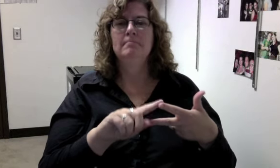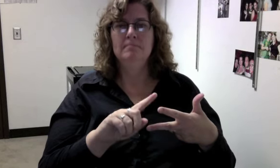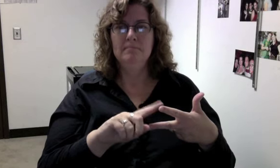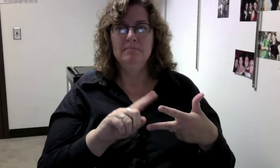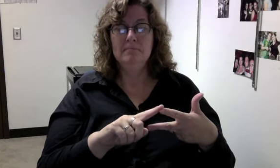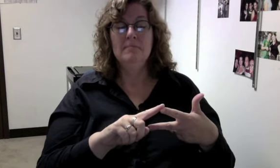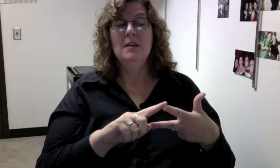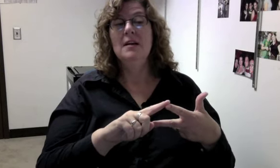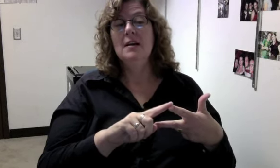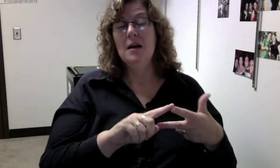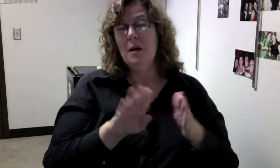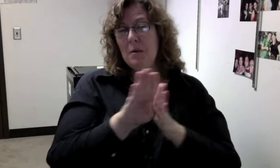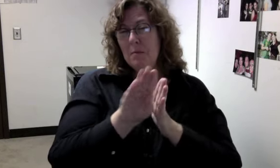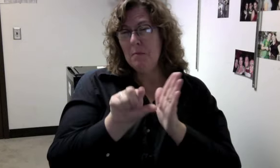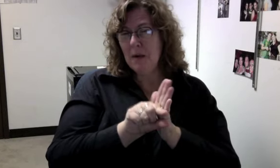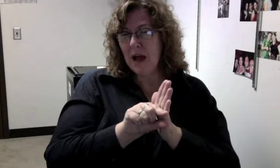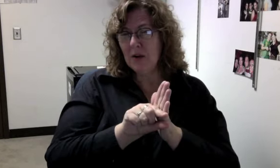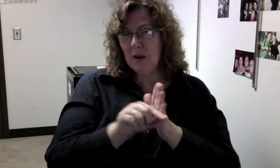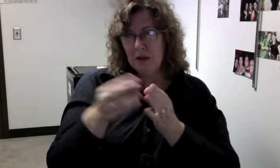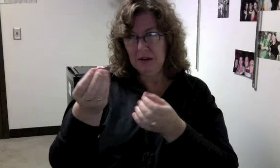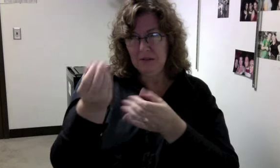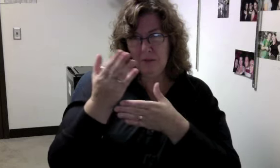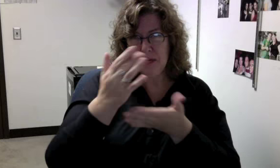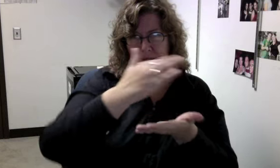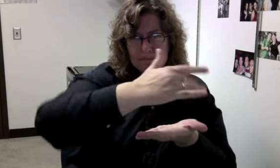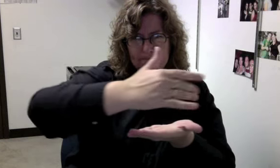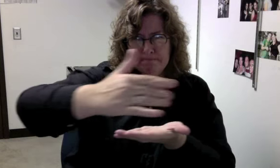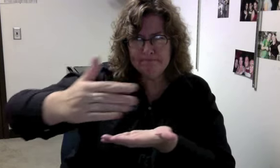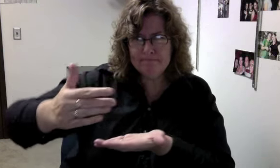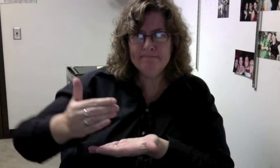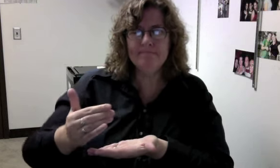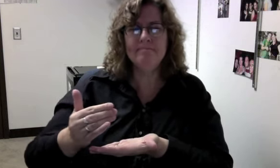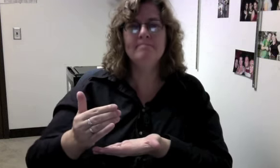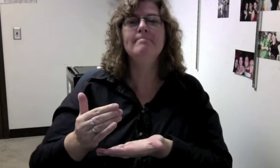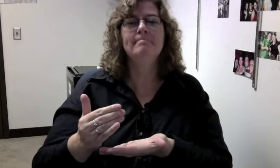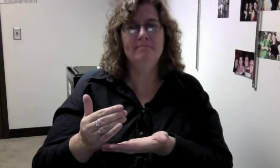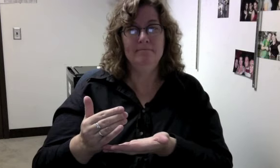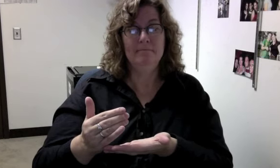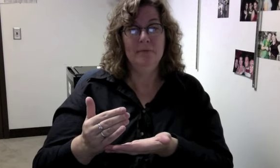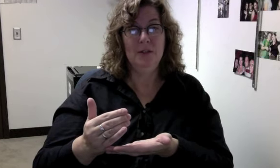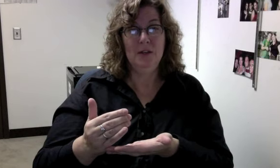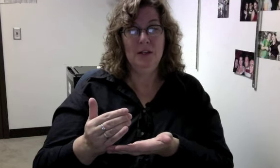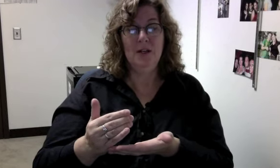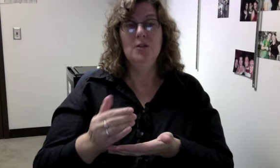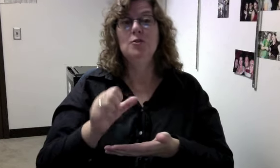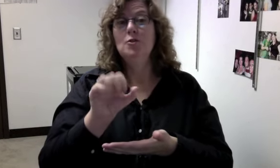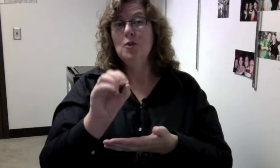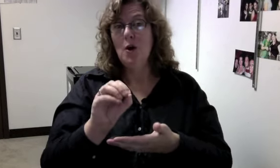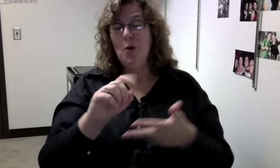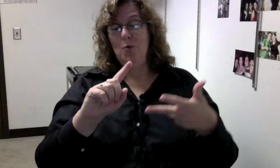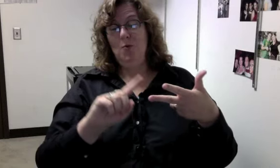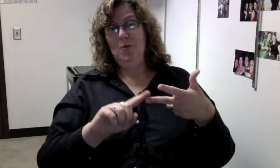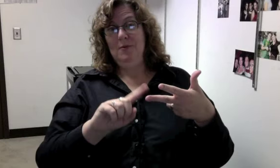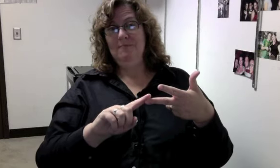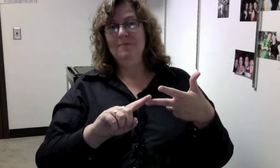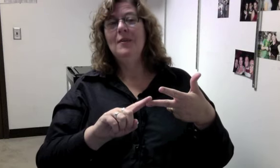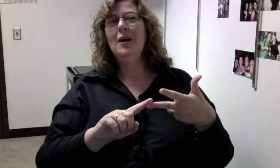it's real important so that step number three, when you formulate a hypothesis, you're formulating something